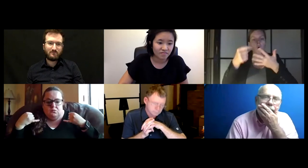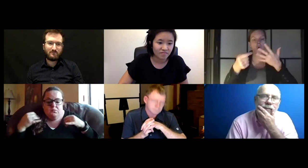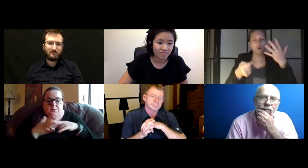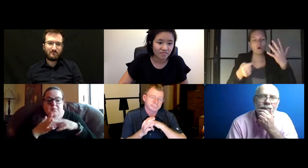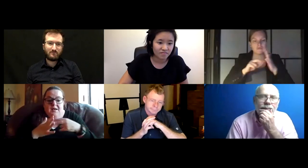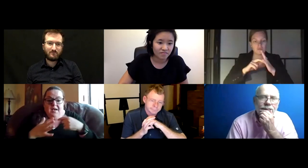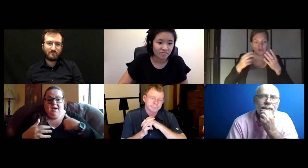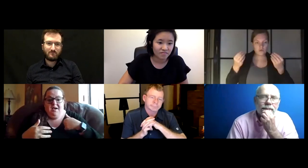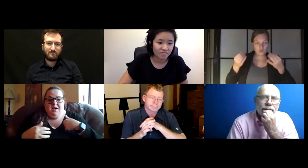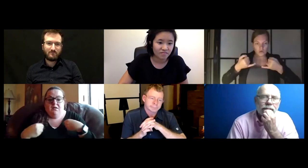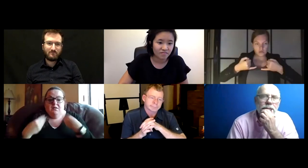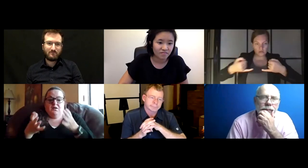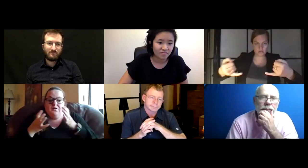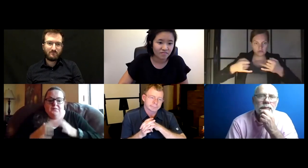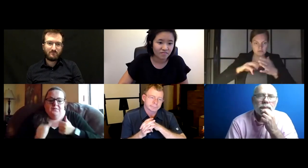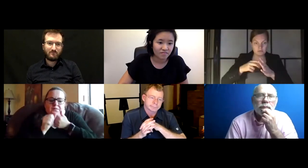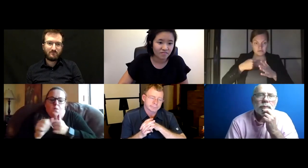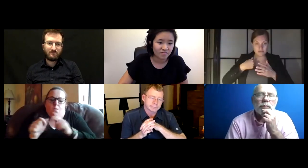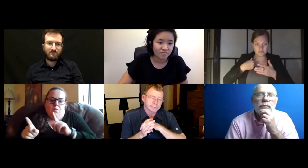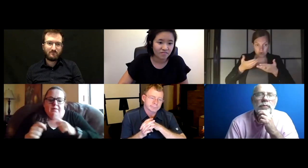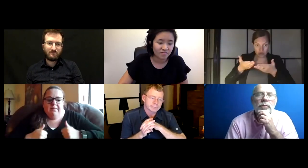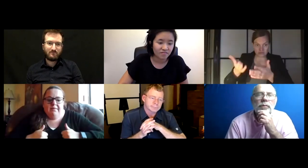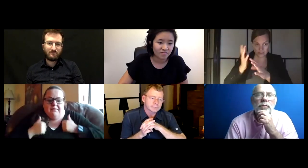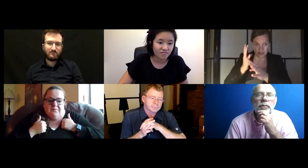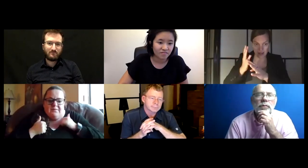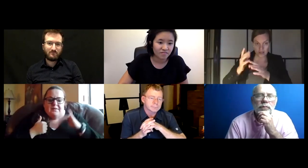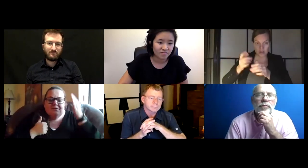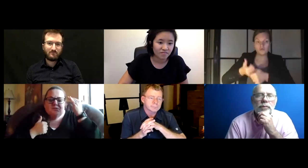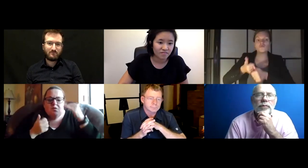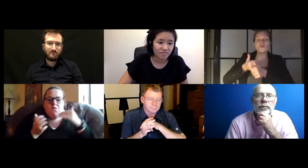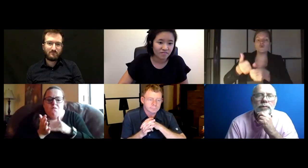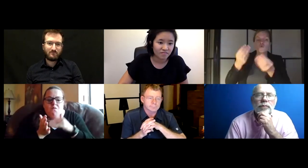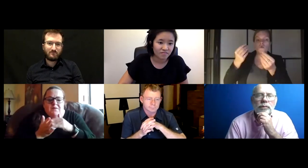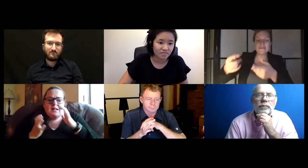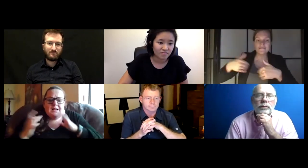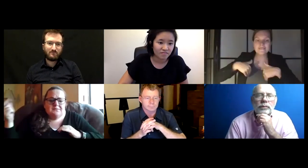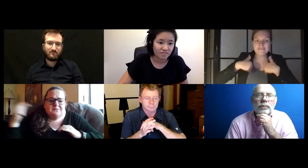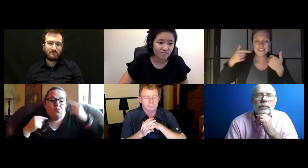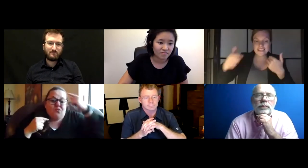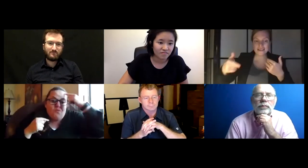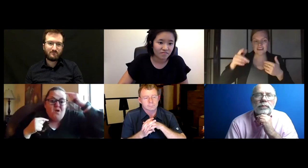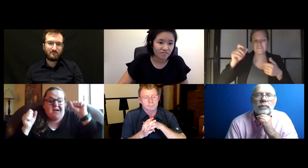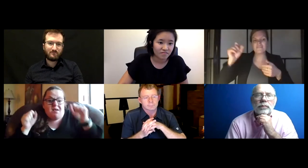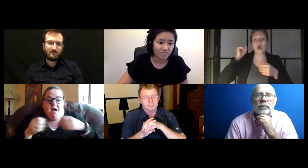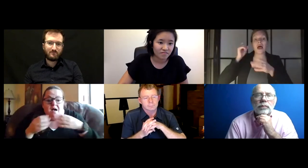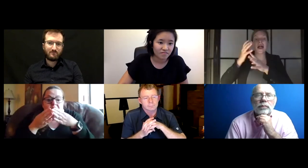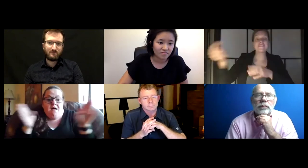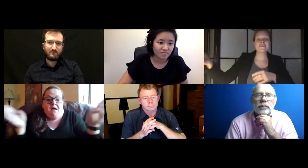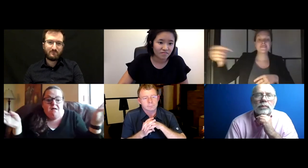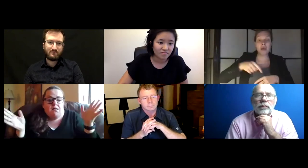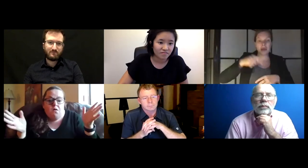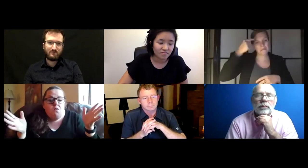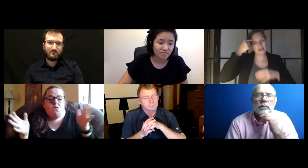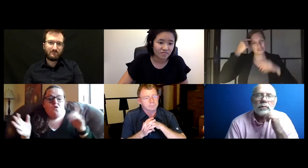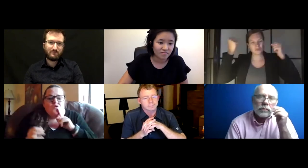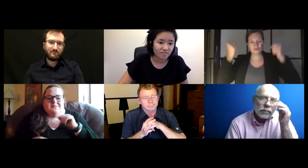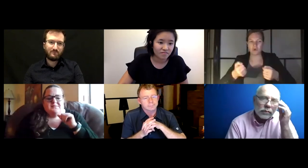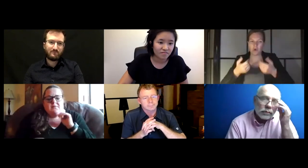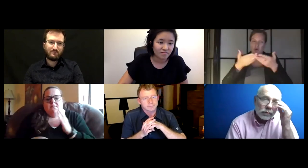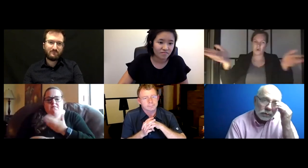funders' expectations are that there are specific catchment areas. So often we're unable